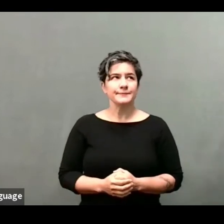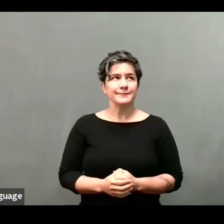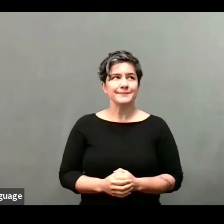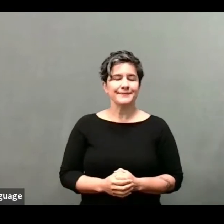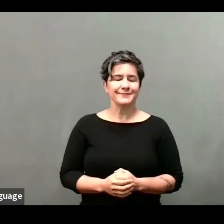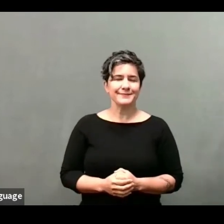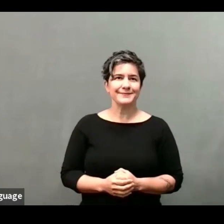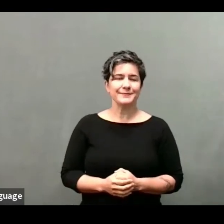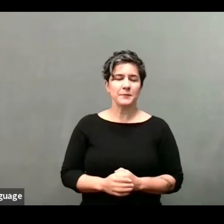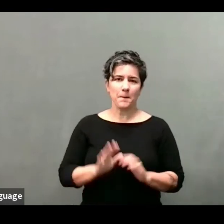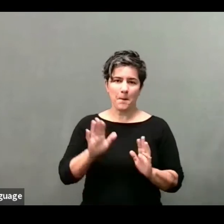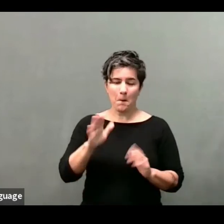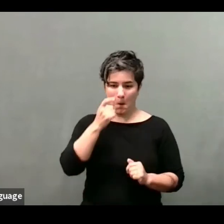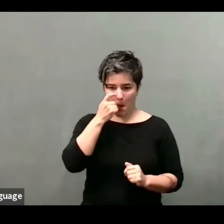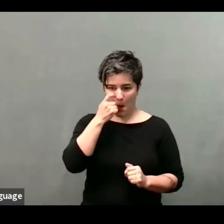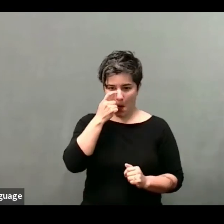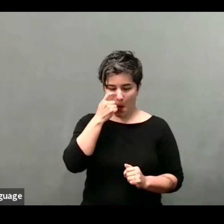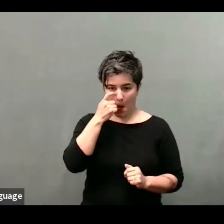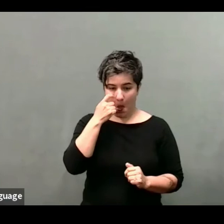thank you, Burke.